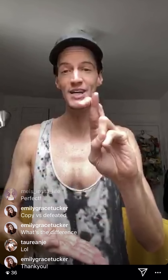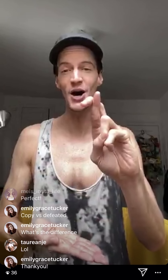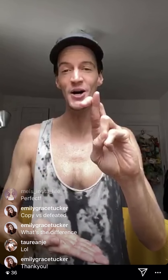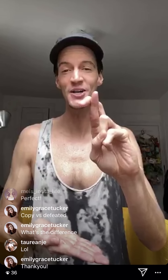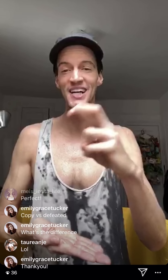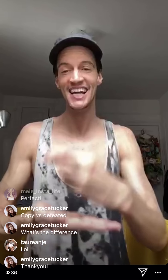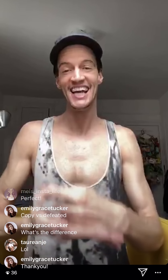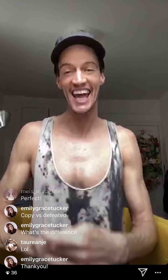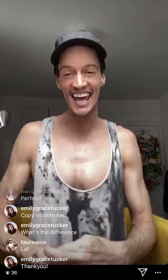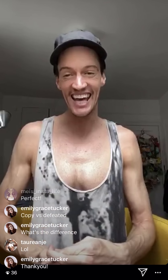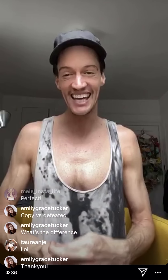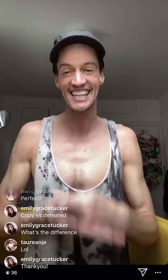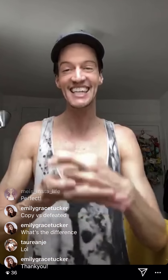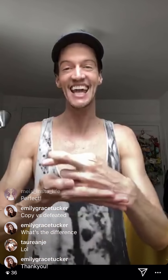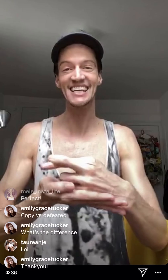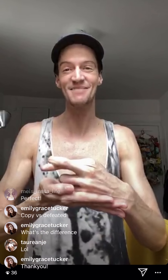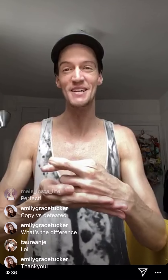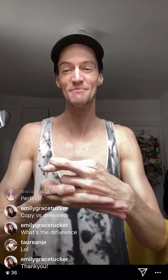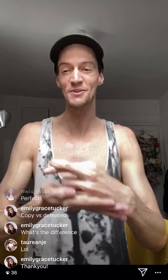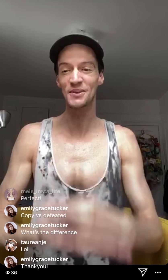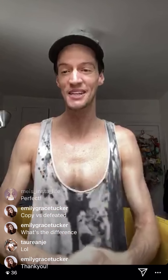R and the hand comes up.